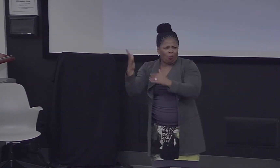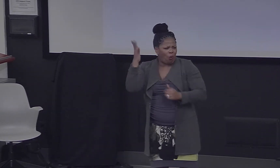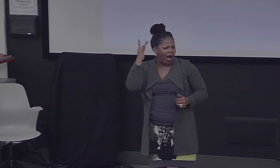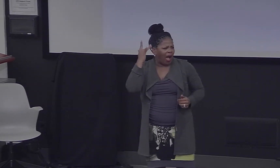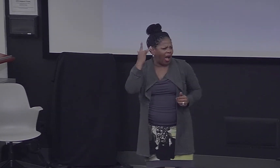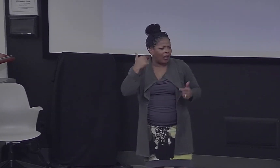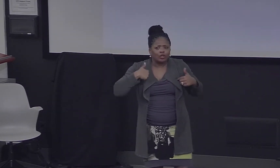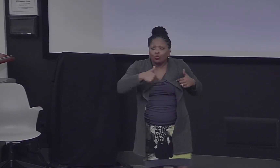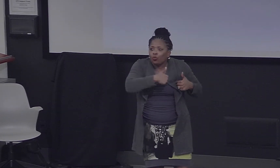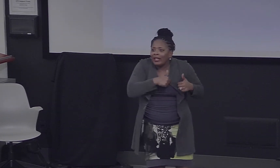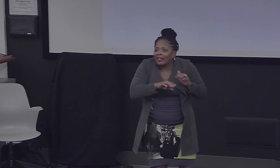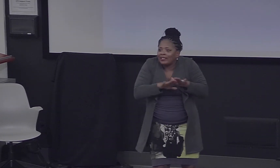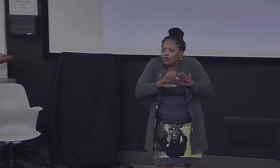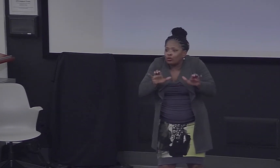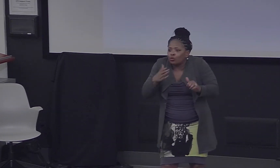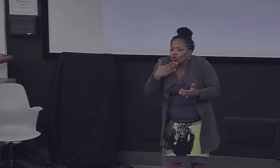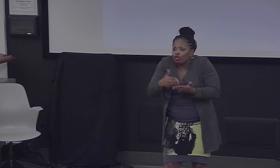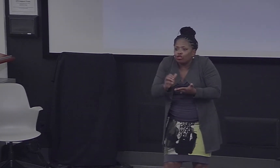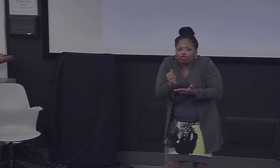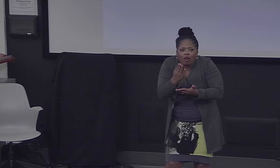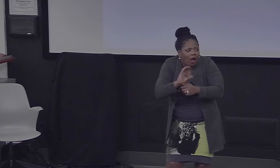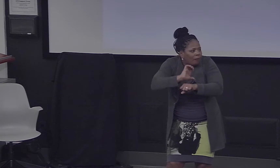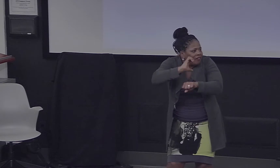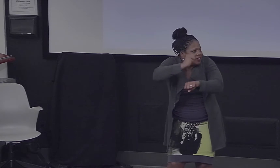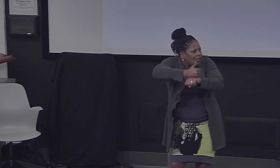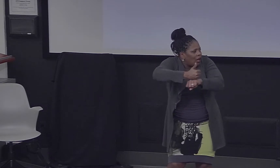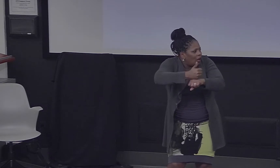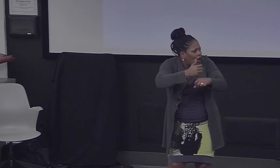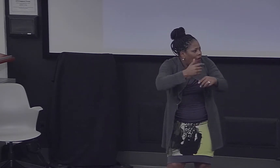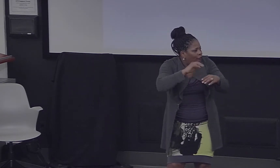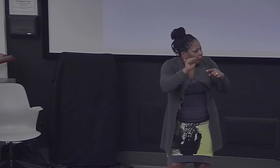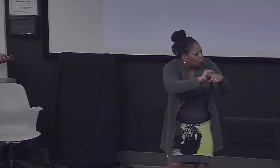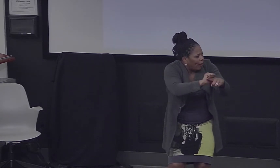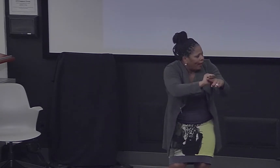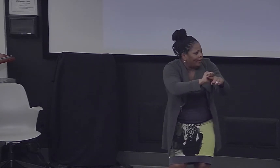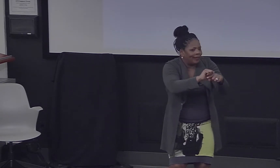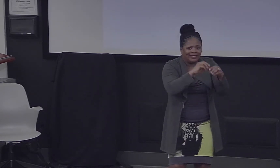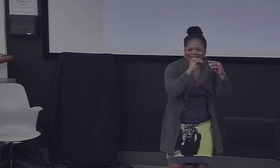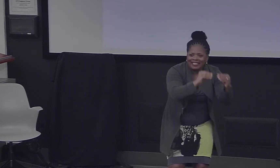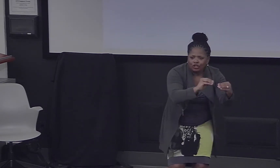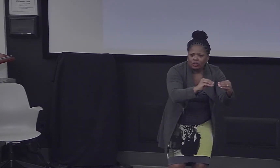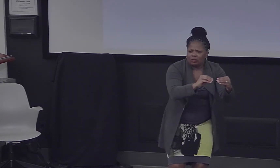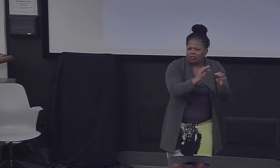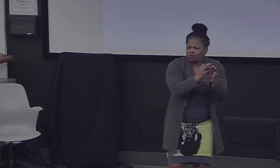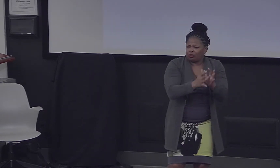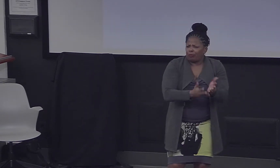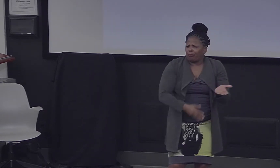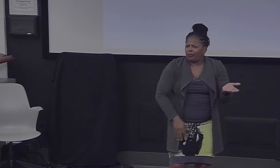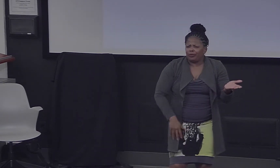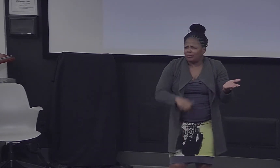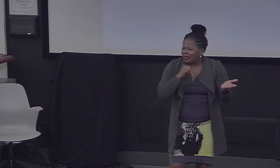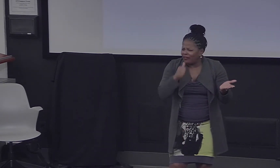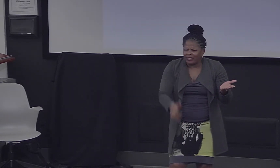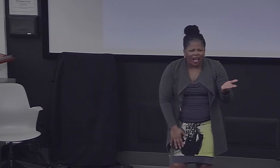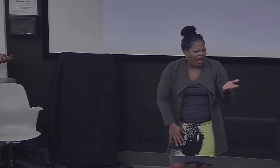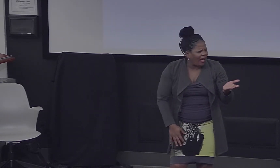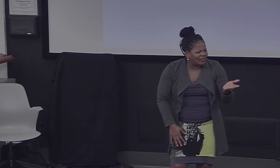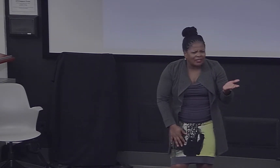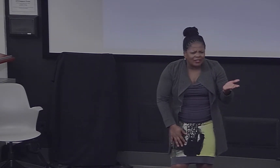I showed you a few quotes from interpreters and schedulers. And why controversies exist is because we don't